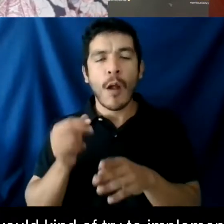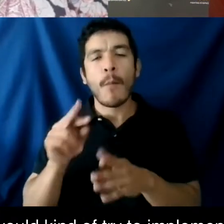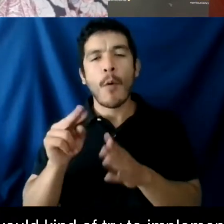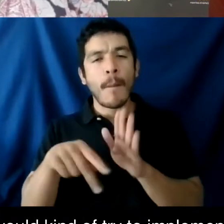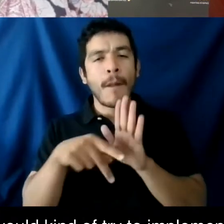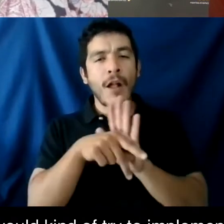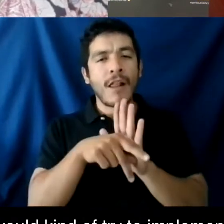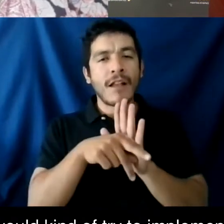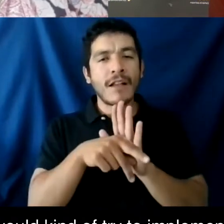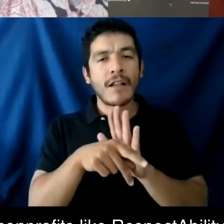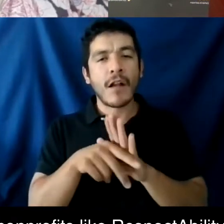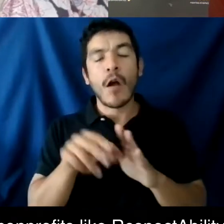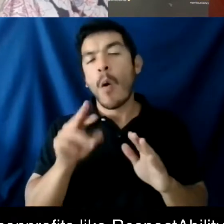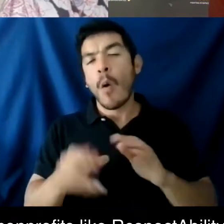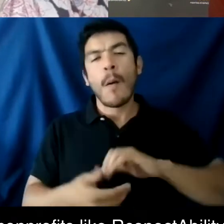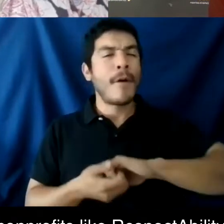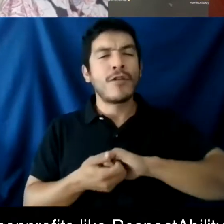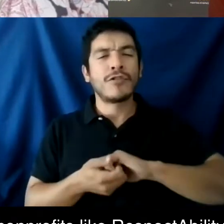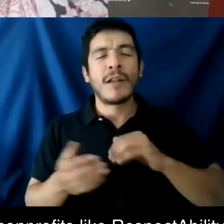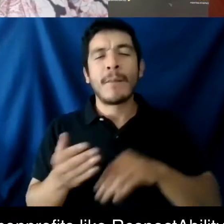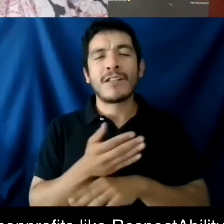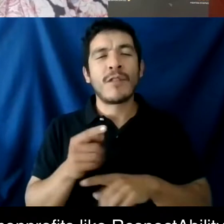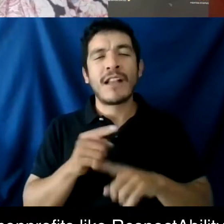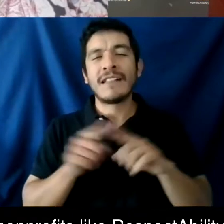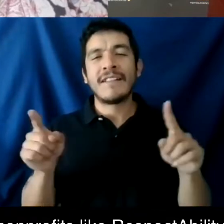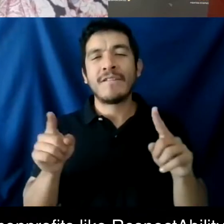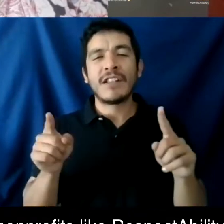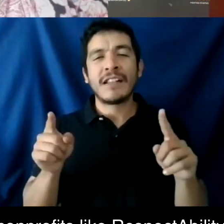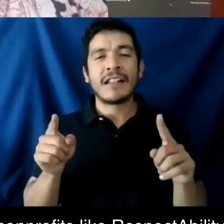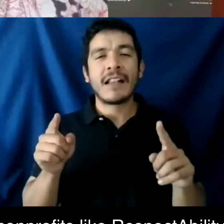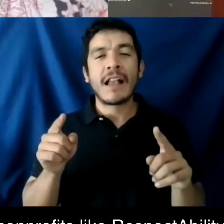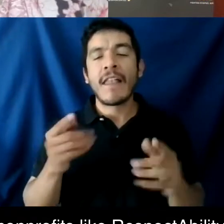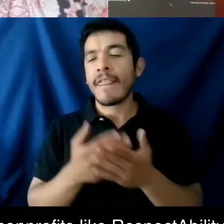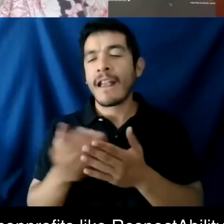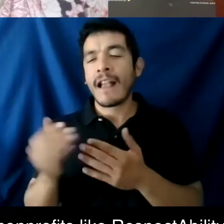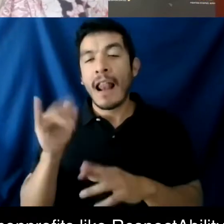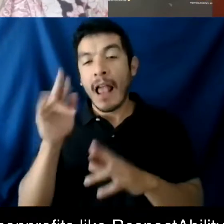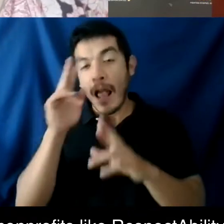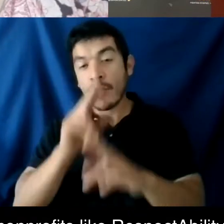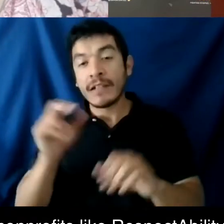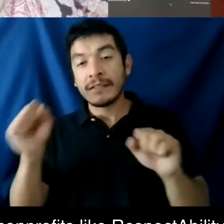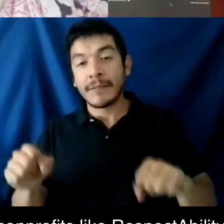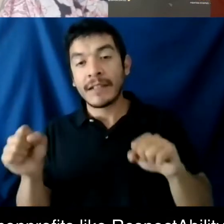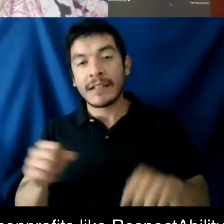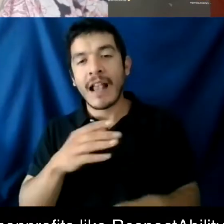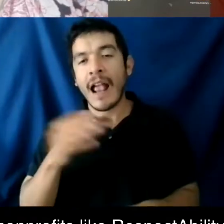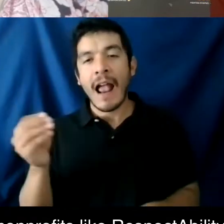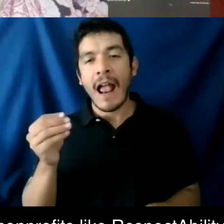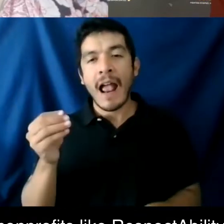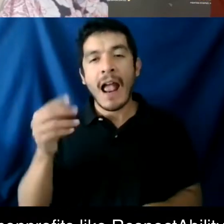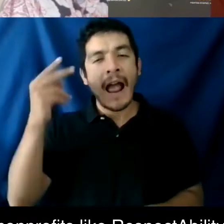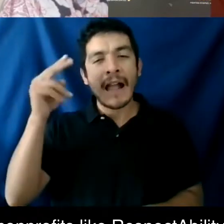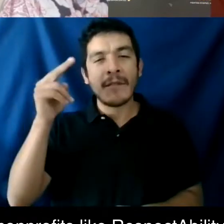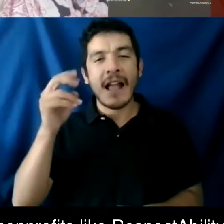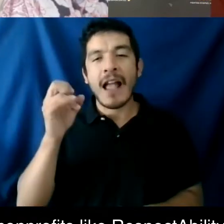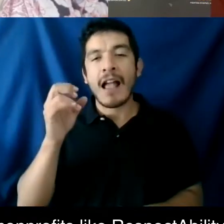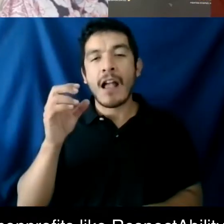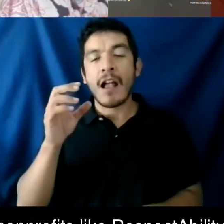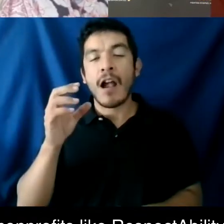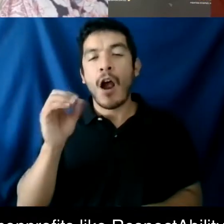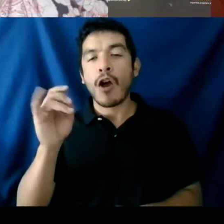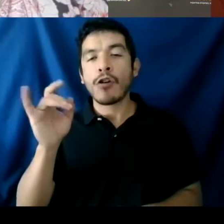program and partnerships between different nonprofits like RespectAbility and the Hispanic Congressional Hispanic